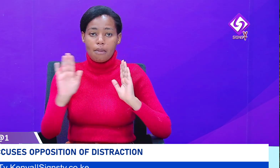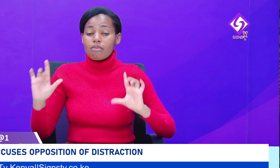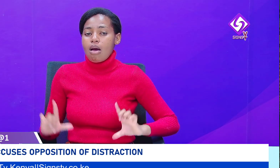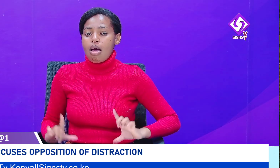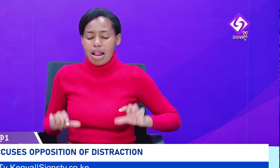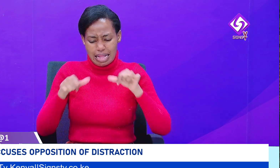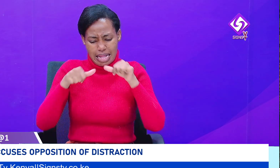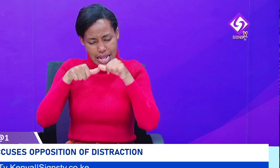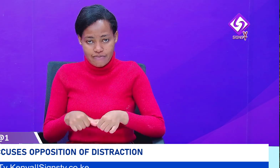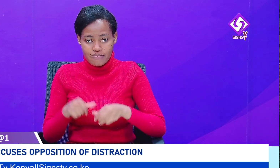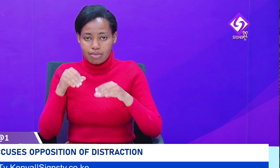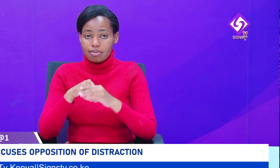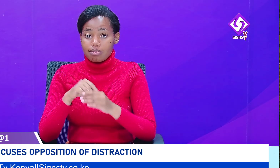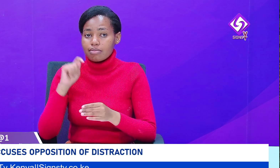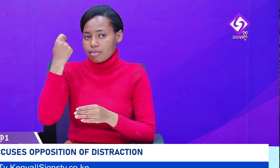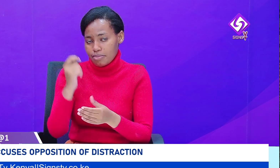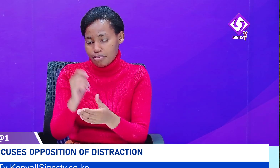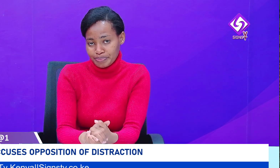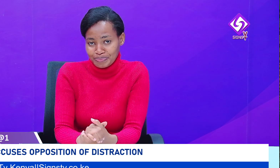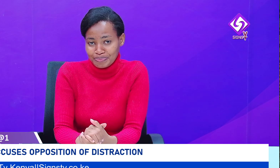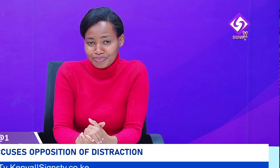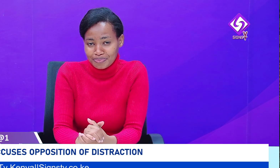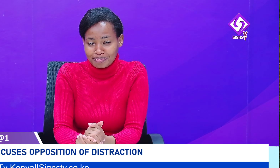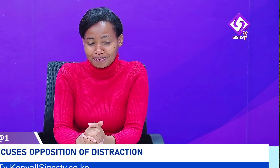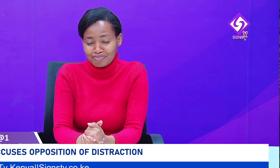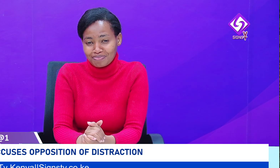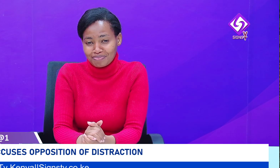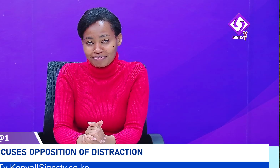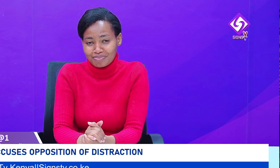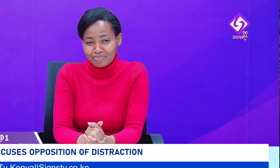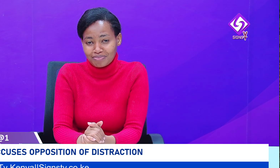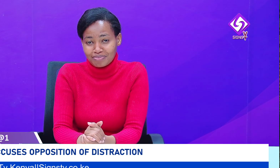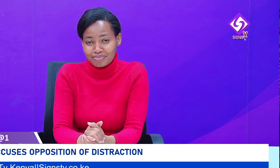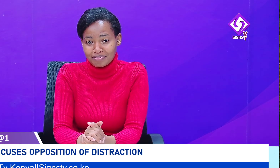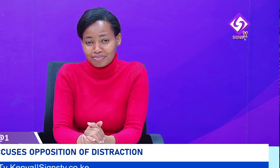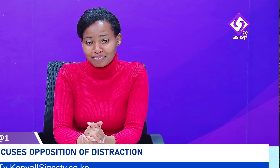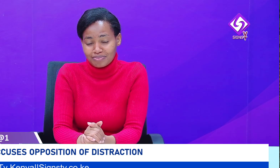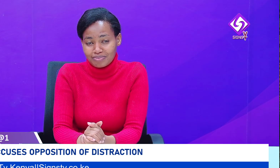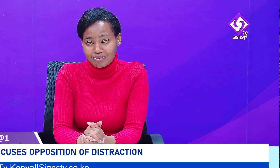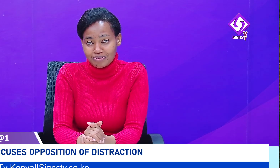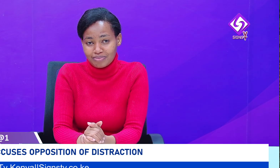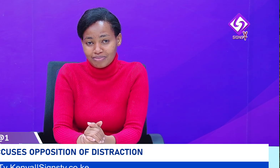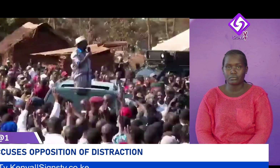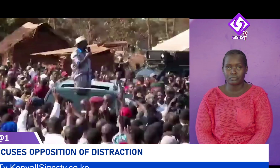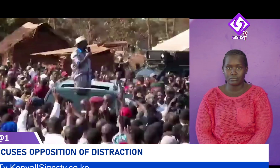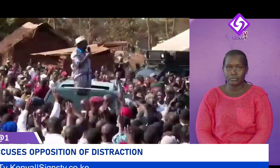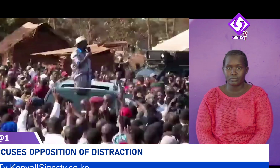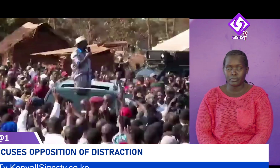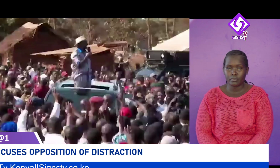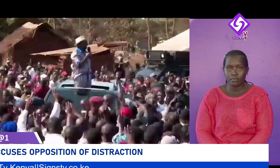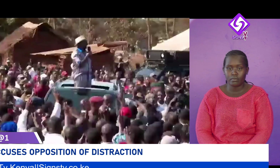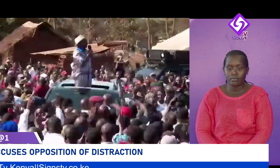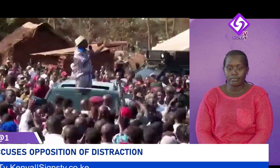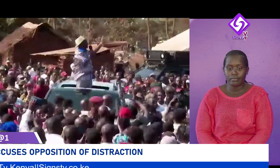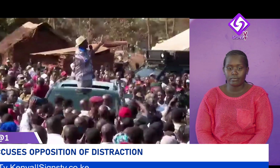transformative projects to spur economic growth and improve the lives of Kenyans. Na watu wa